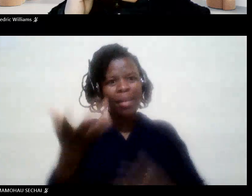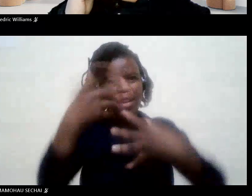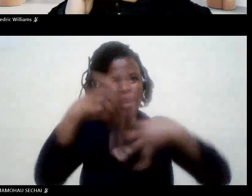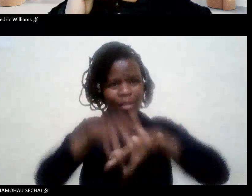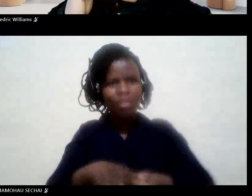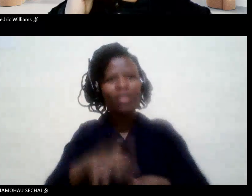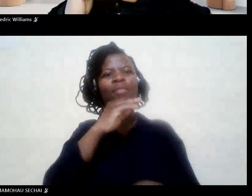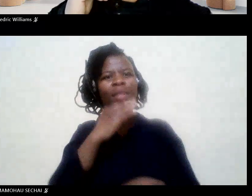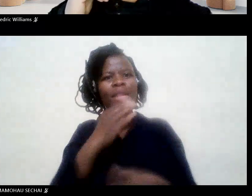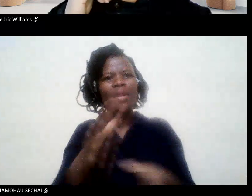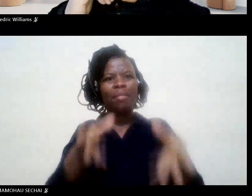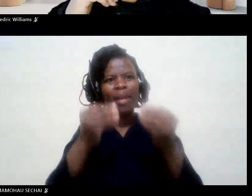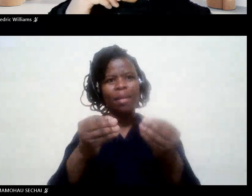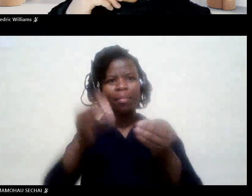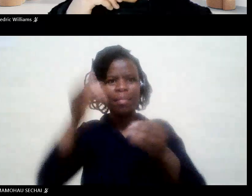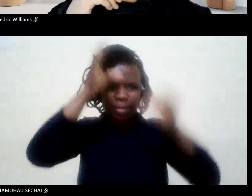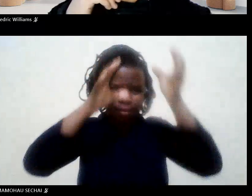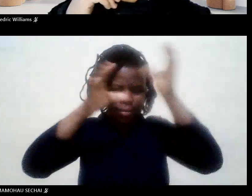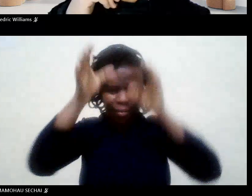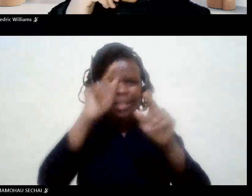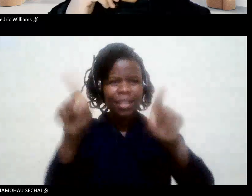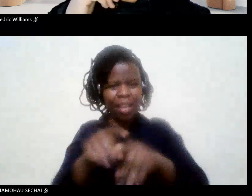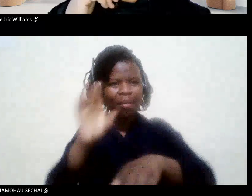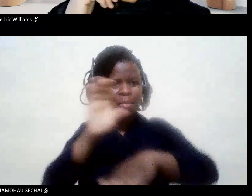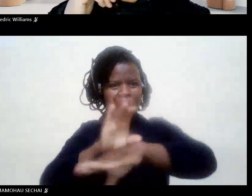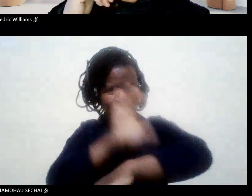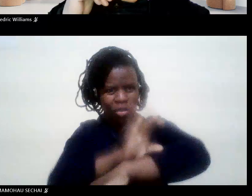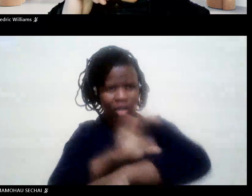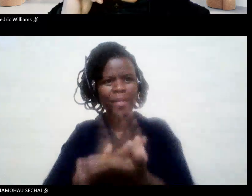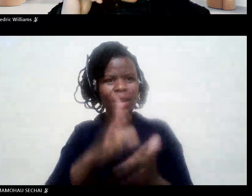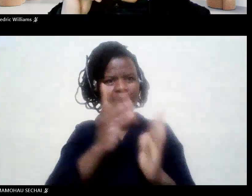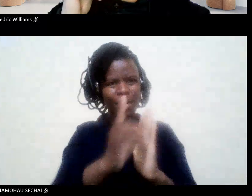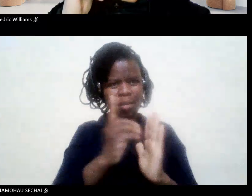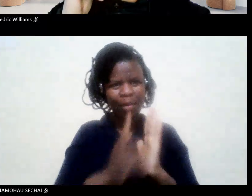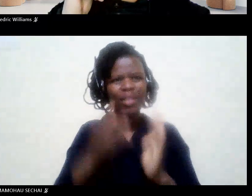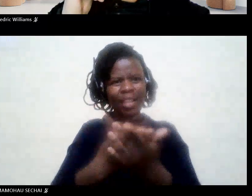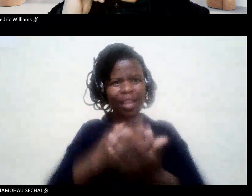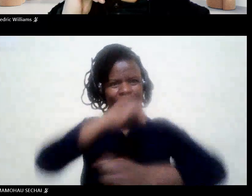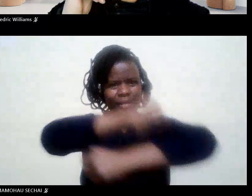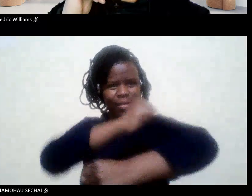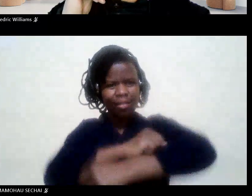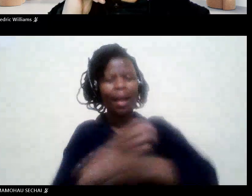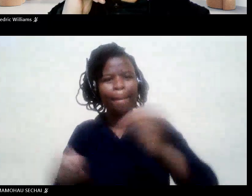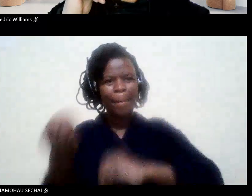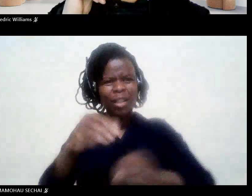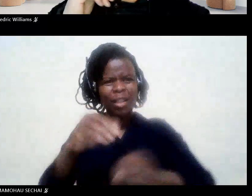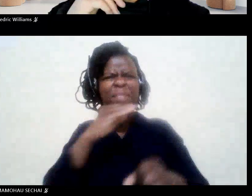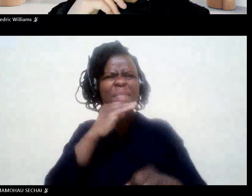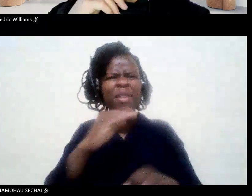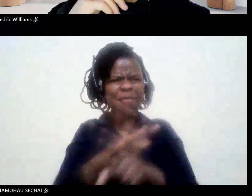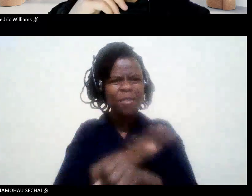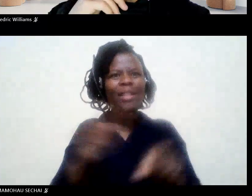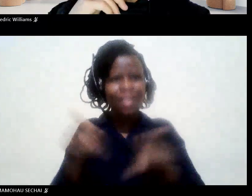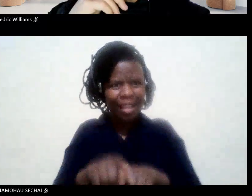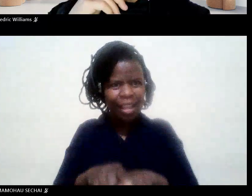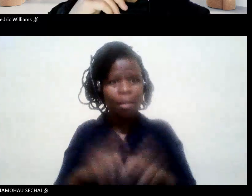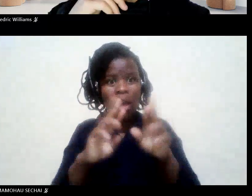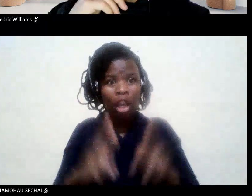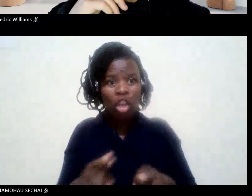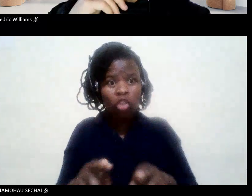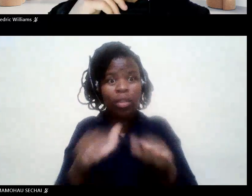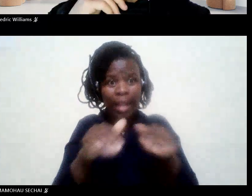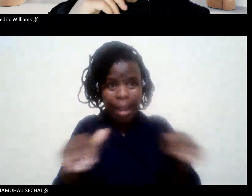school, family, curriculum, and policy, so that the learner can still participate meaningfully, even if resources are limited. So that's a very key